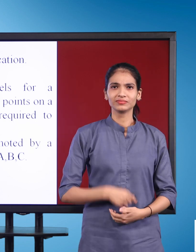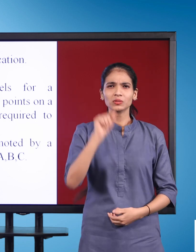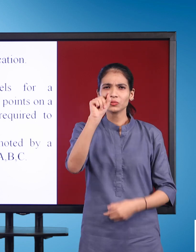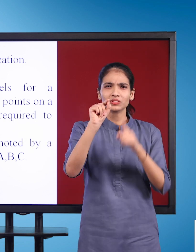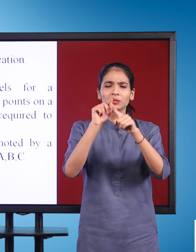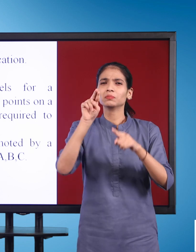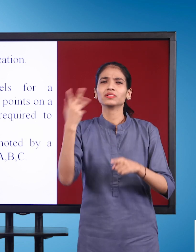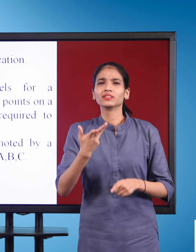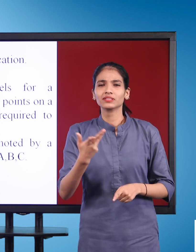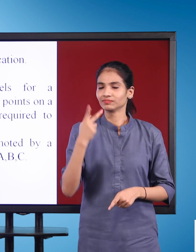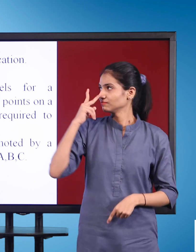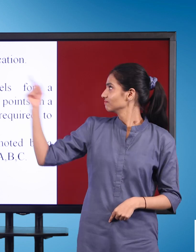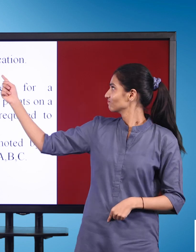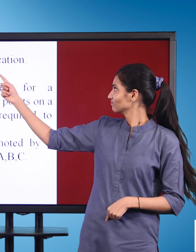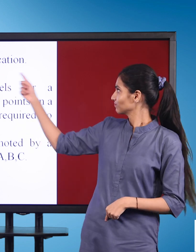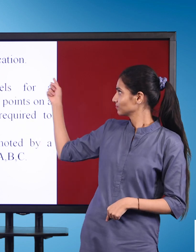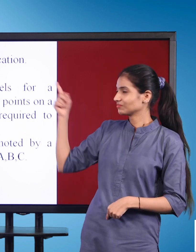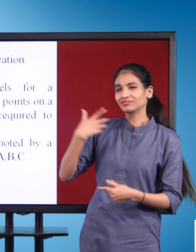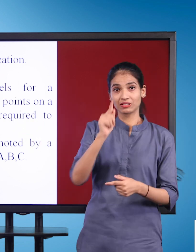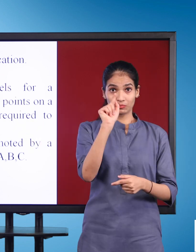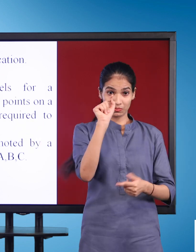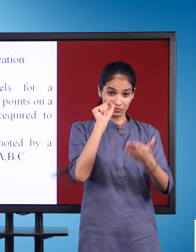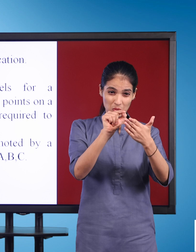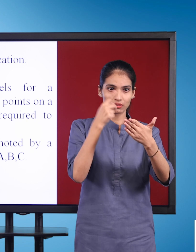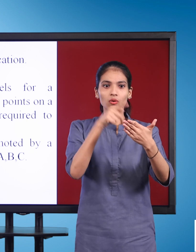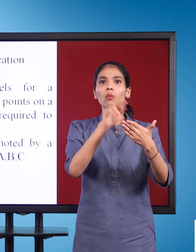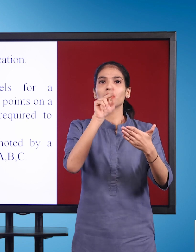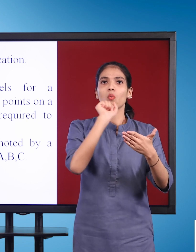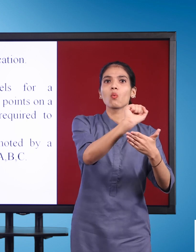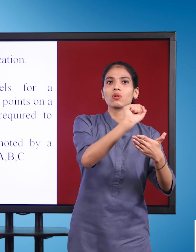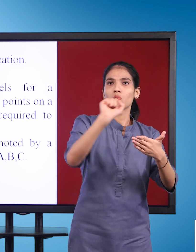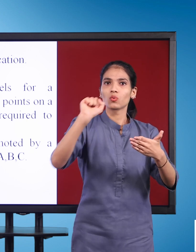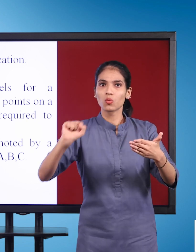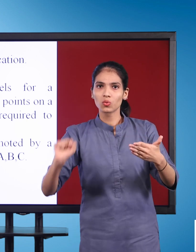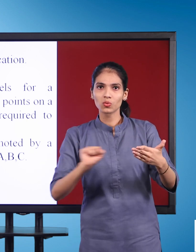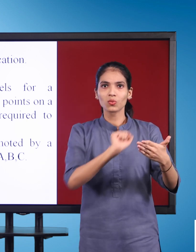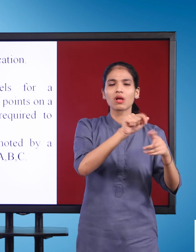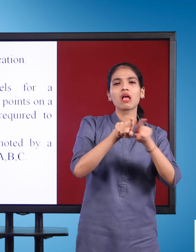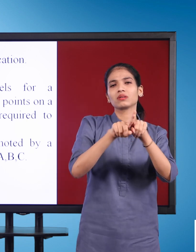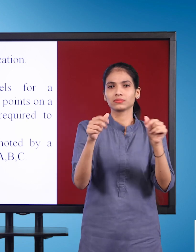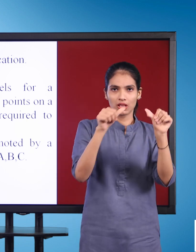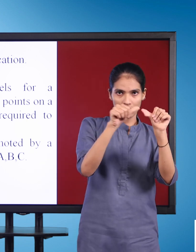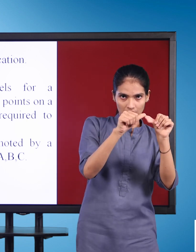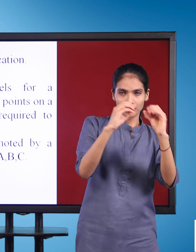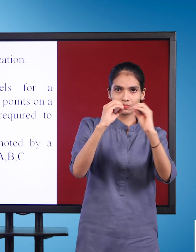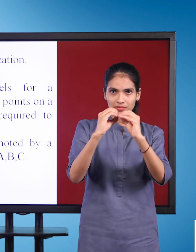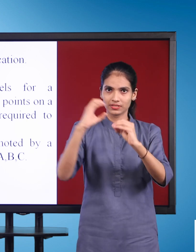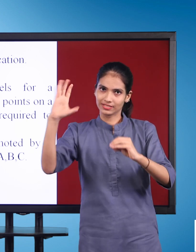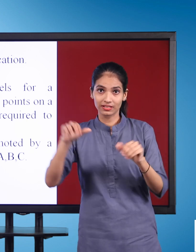A point determines a location. These are some models for a point. If you mark 3 points on a